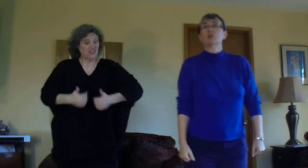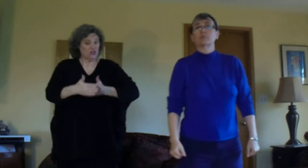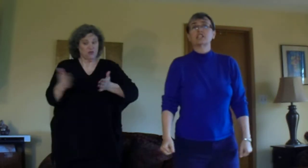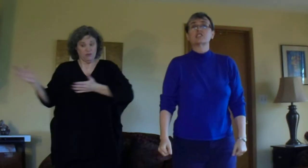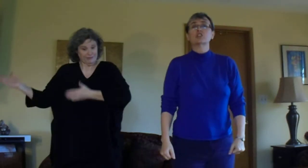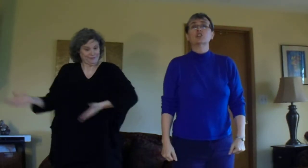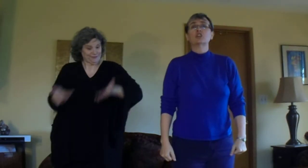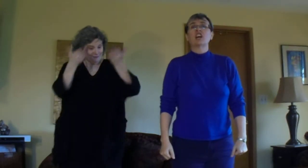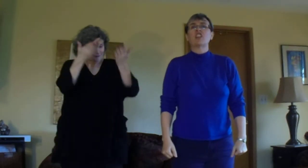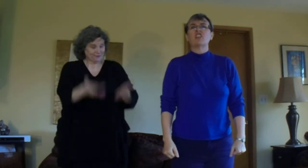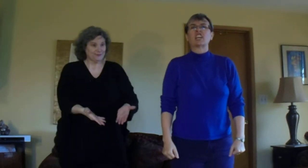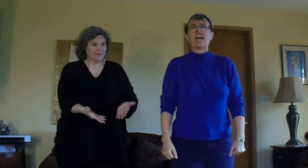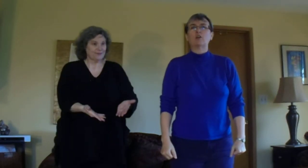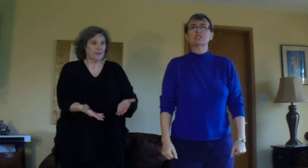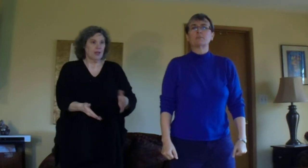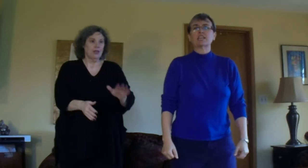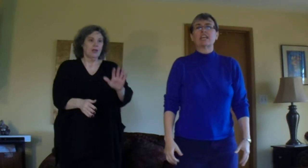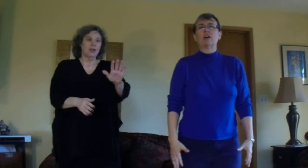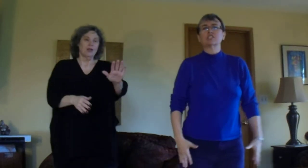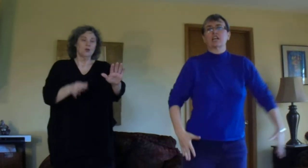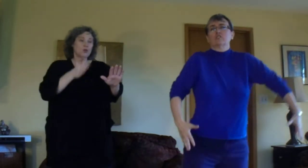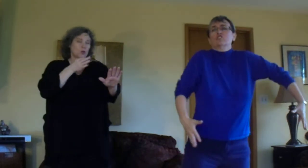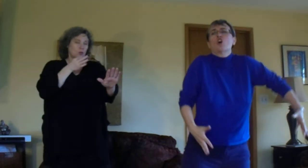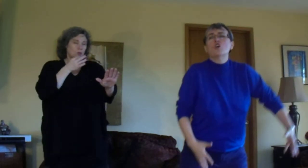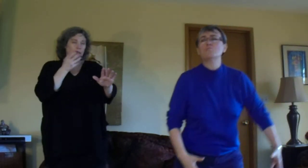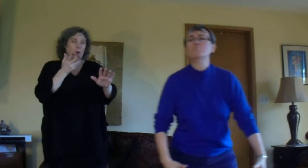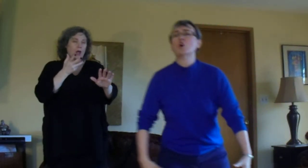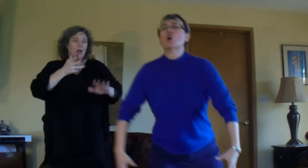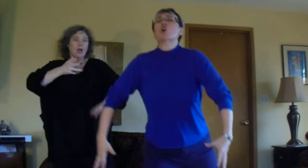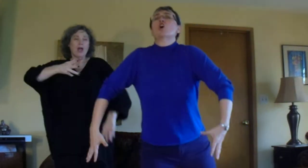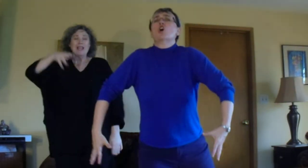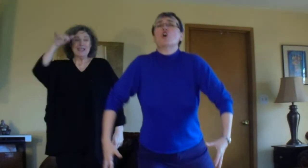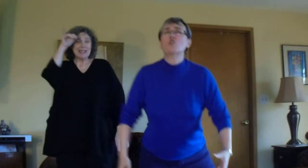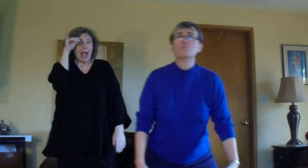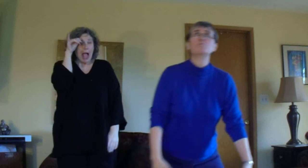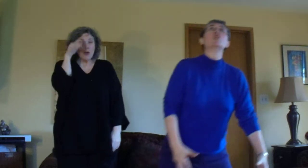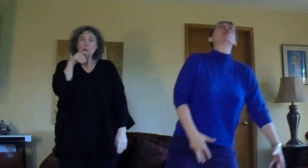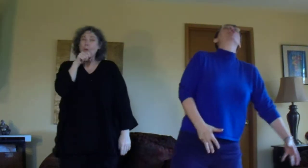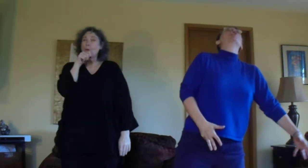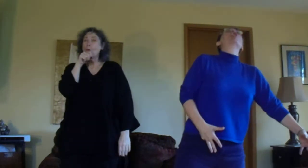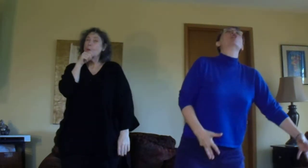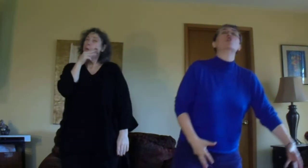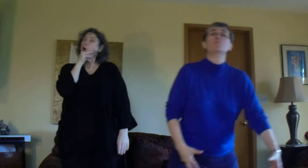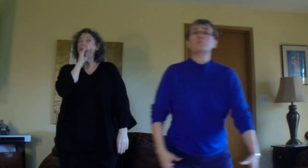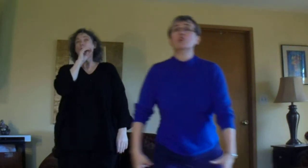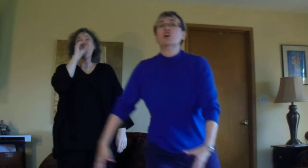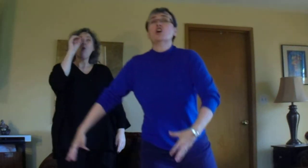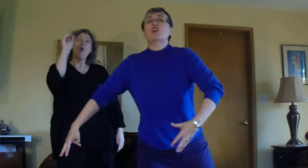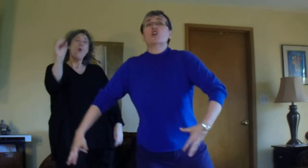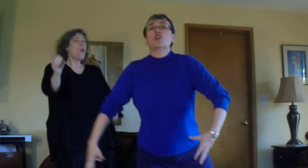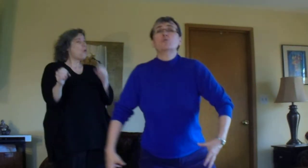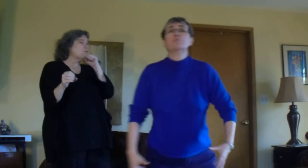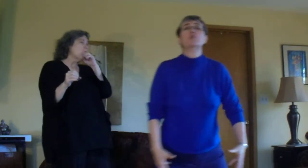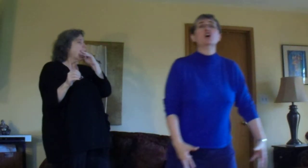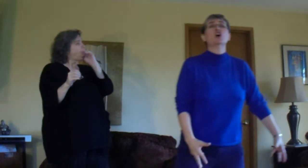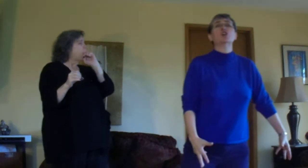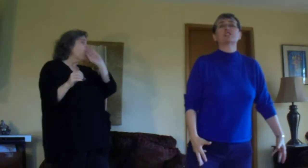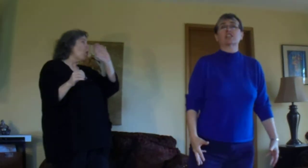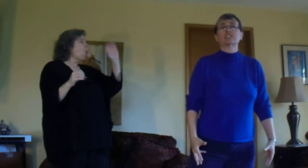Pretty soon, the cow was making cow sounds. Moo, moo, moo, moo. Chickens are